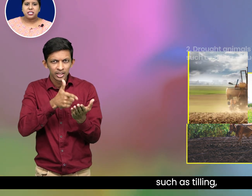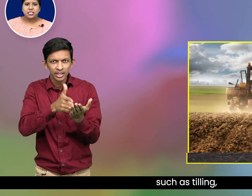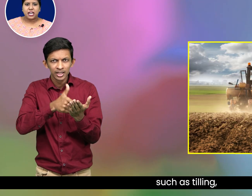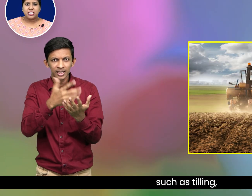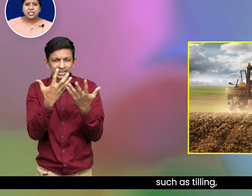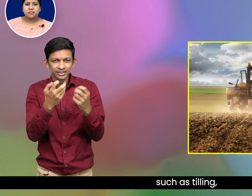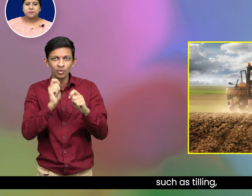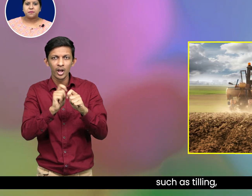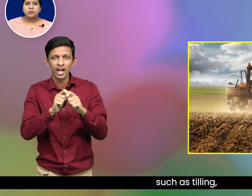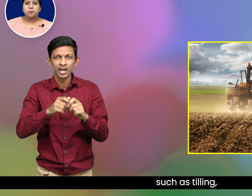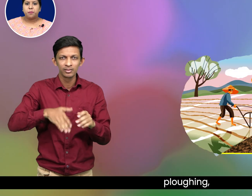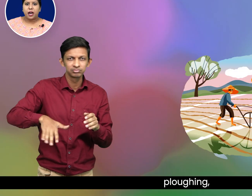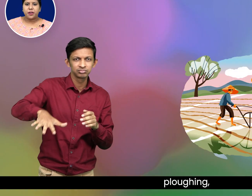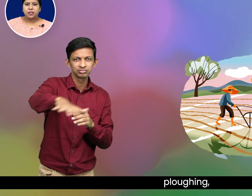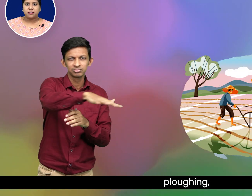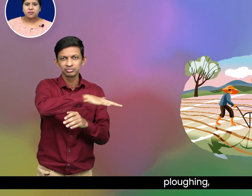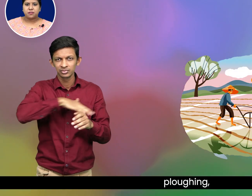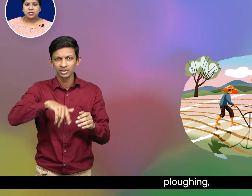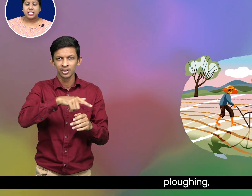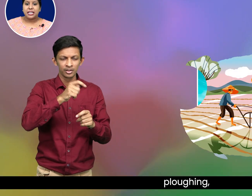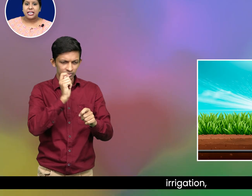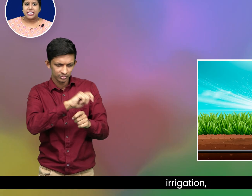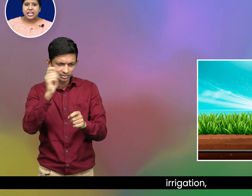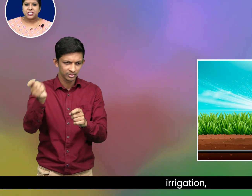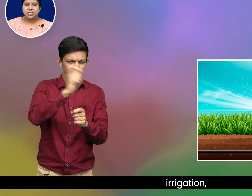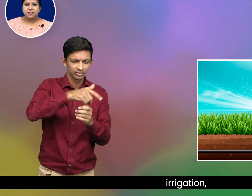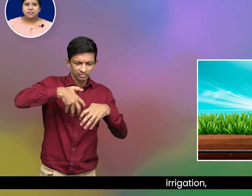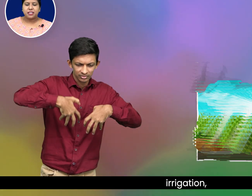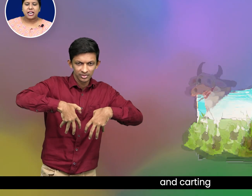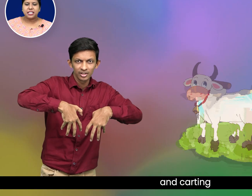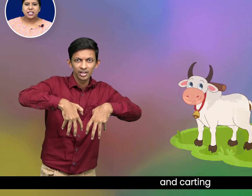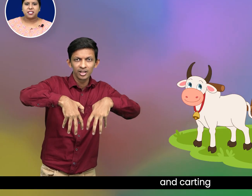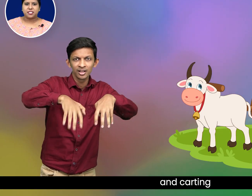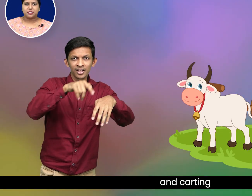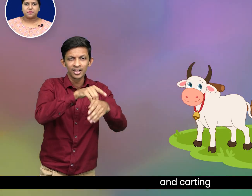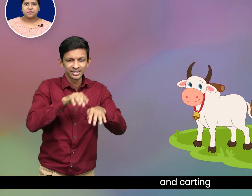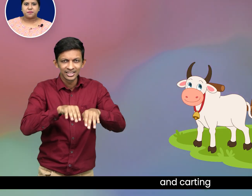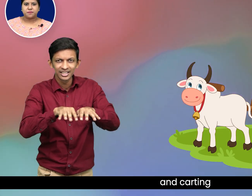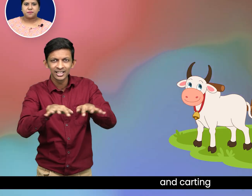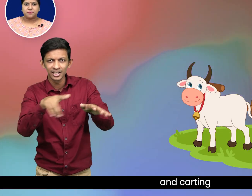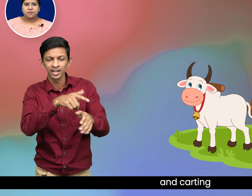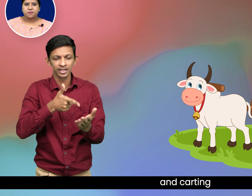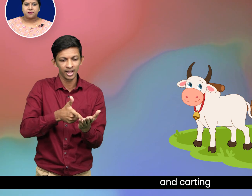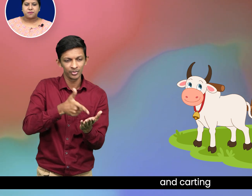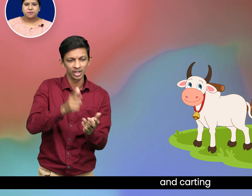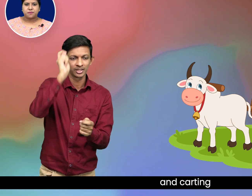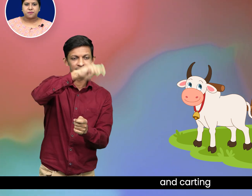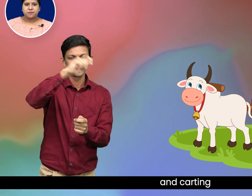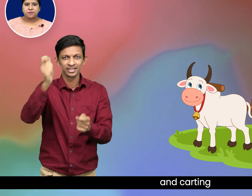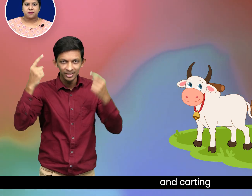as tilling, ploughing, irrigation, and carting.